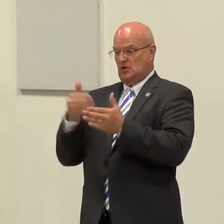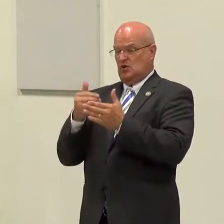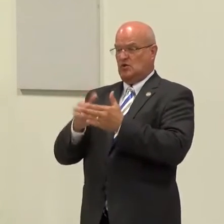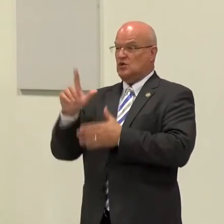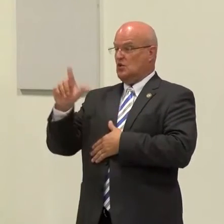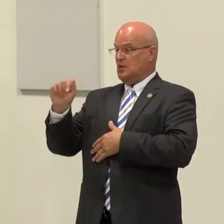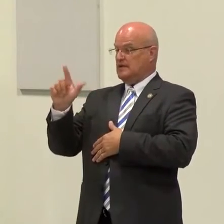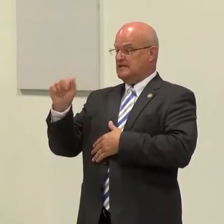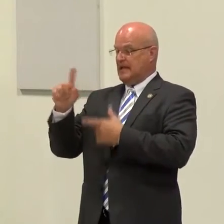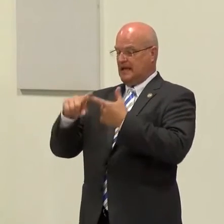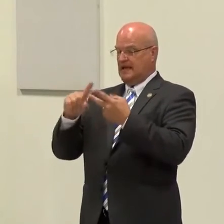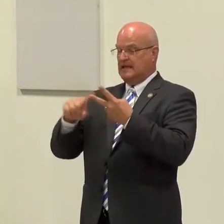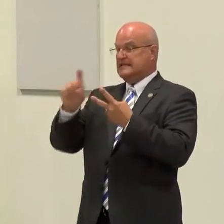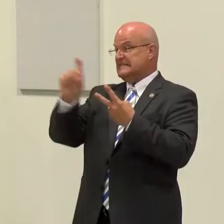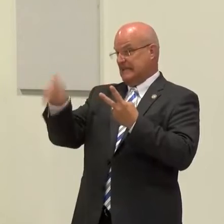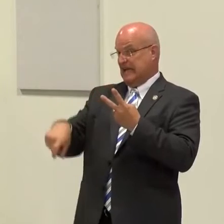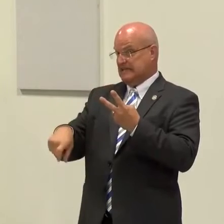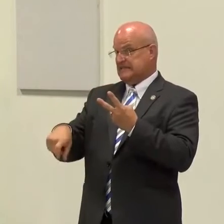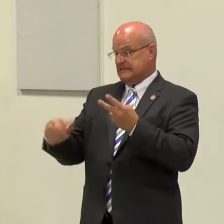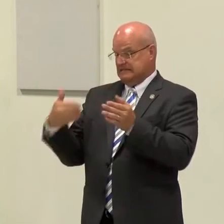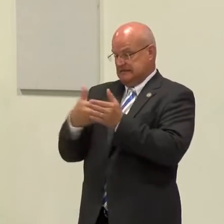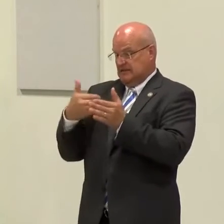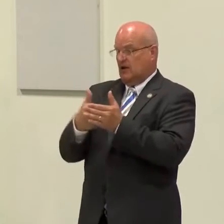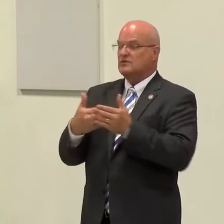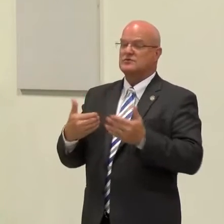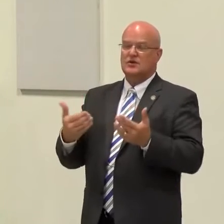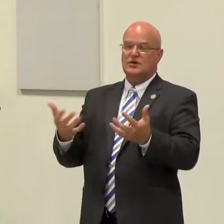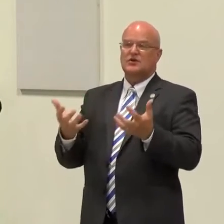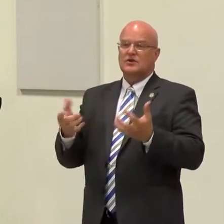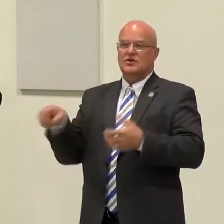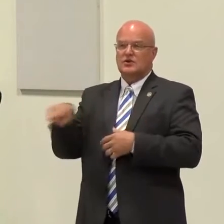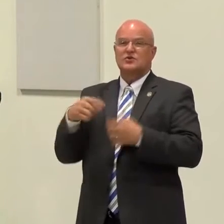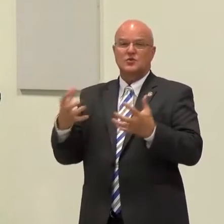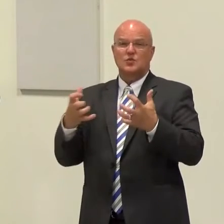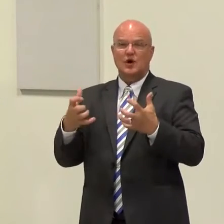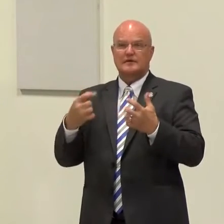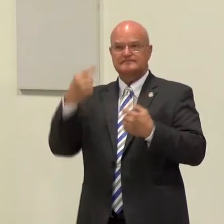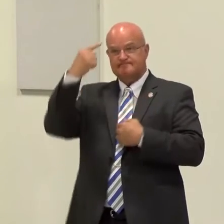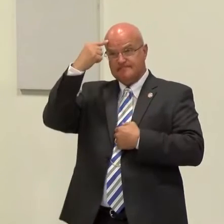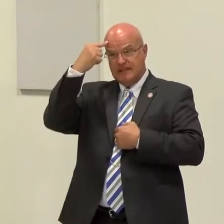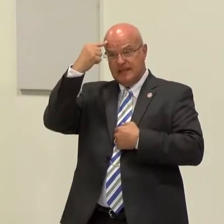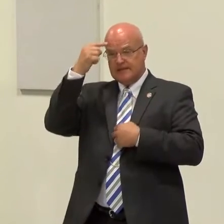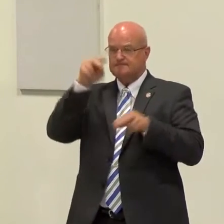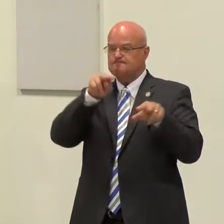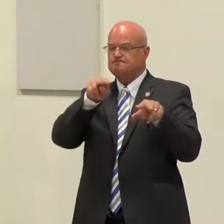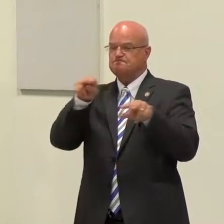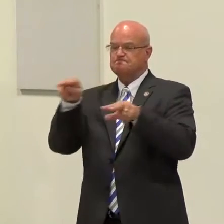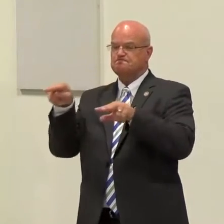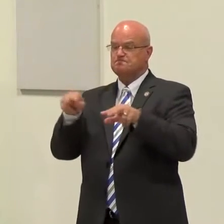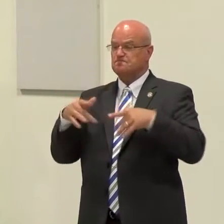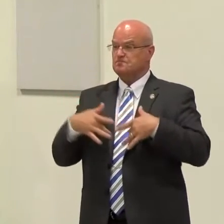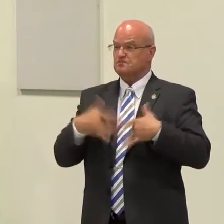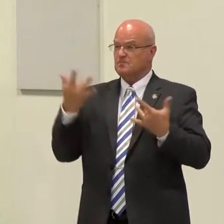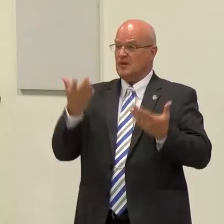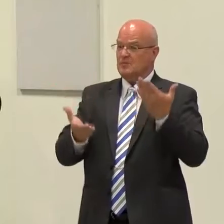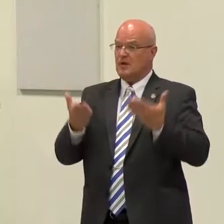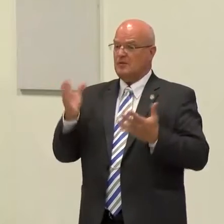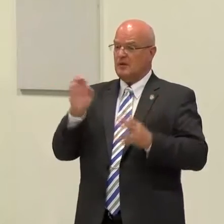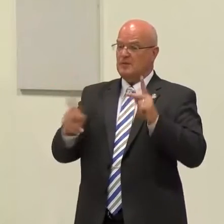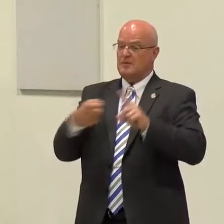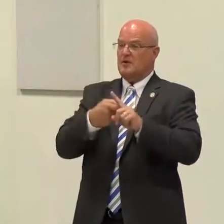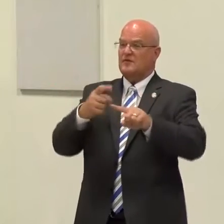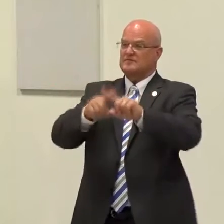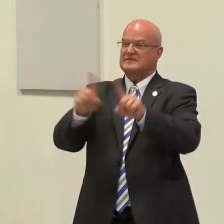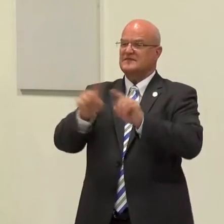of Louisiana and Texas, you want to be mindful of those events that might bring people